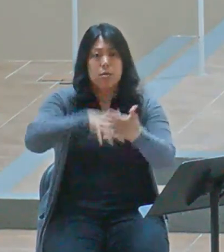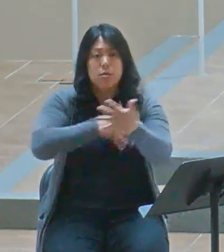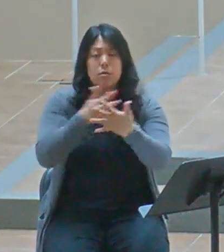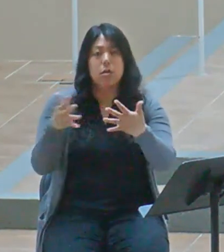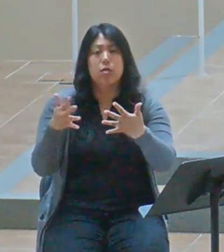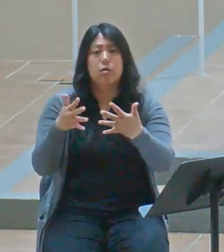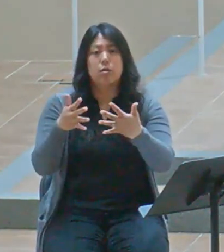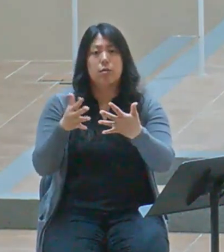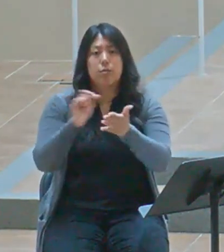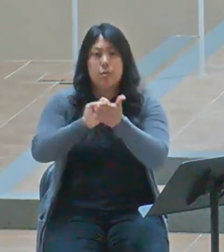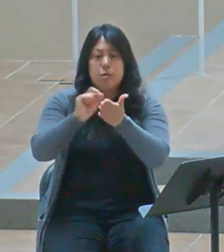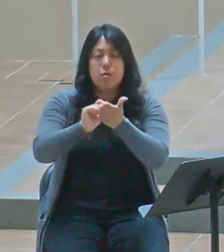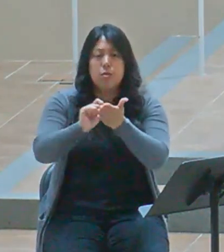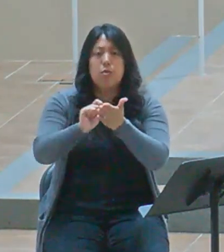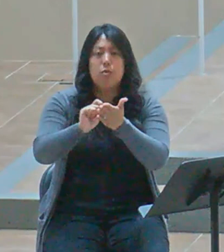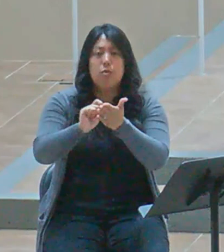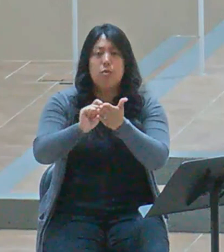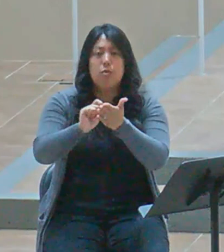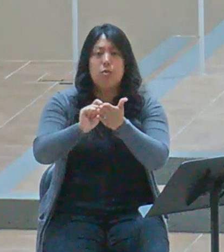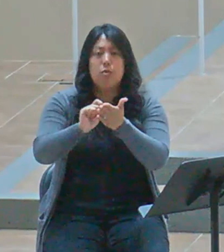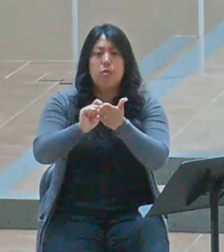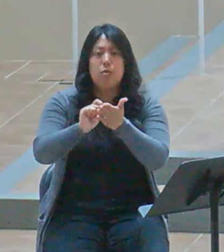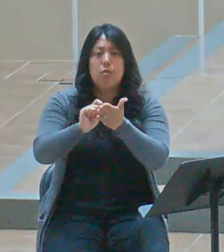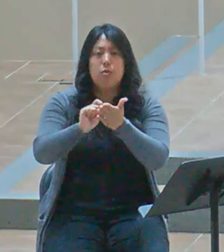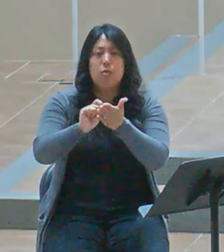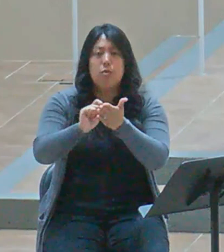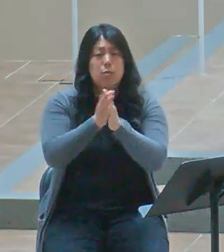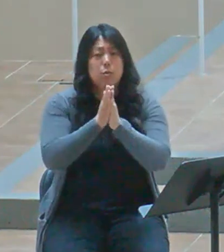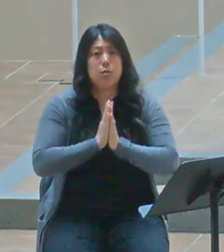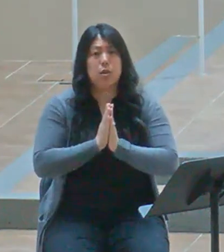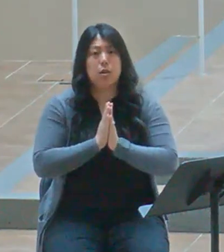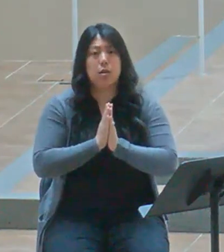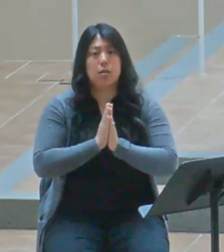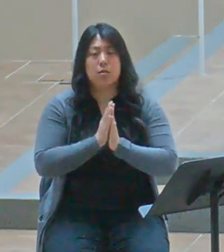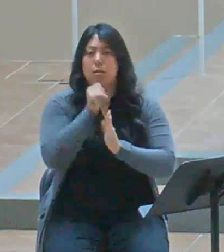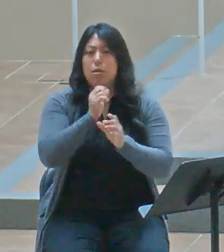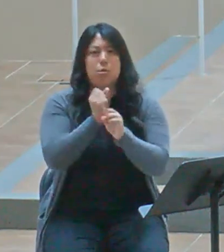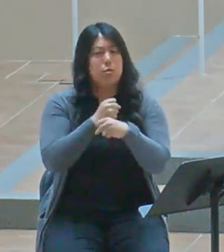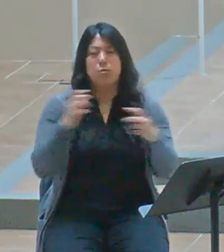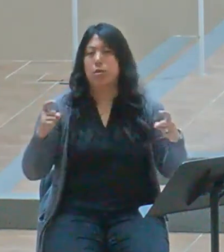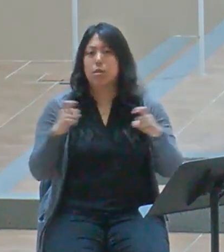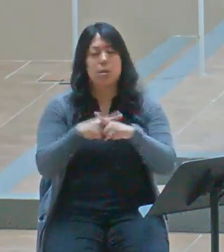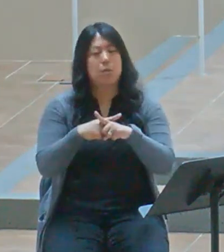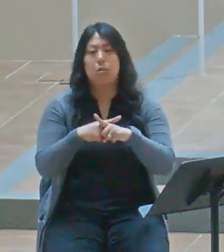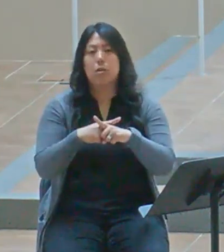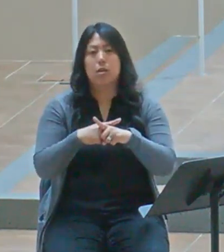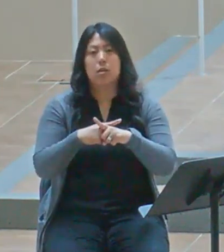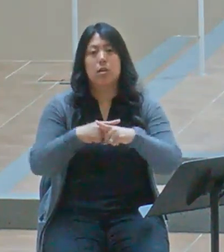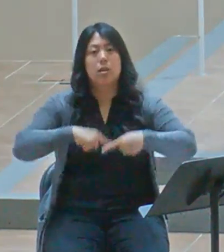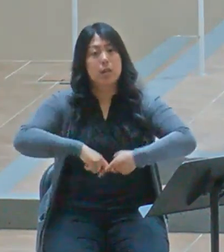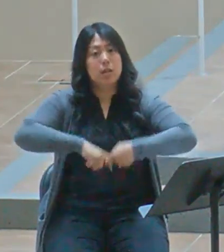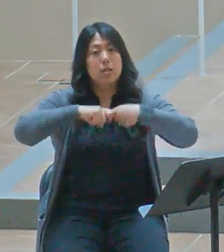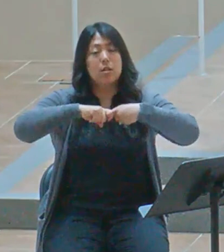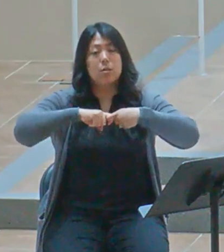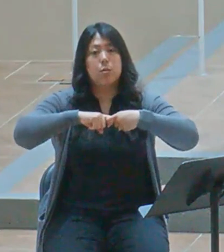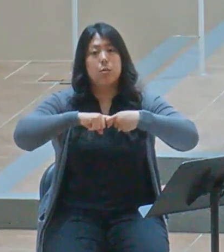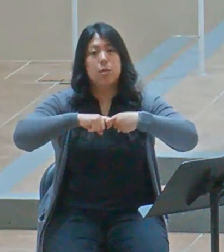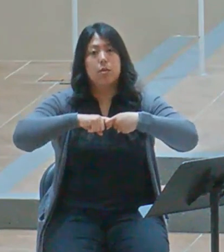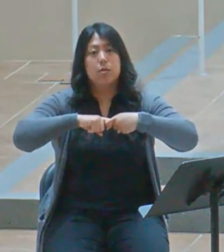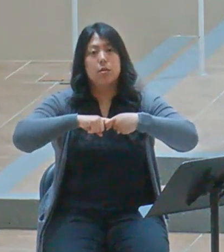to, time when you will pray. Don't overcomplicate it. Take time every day